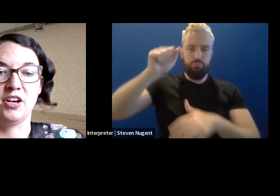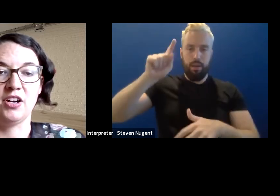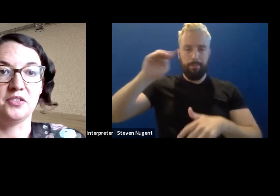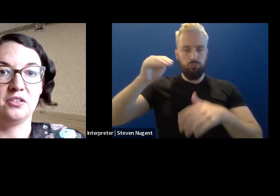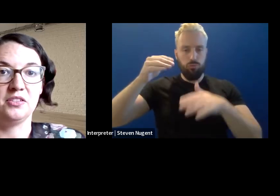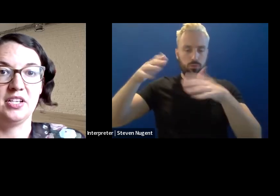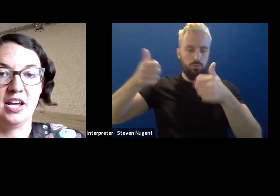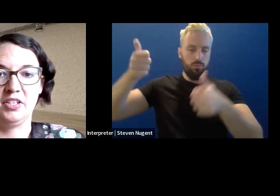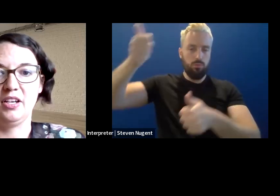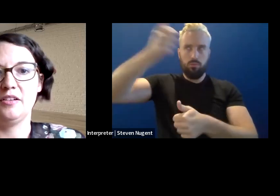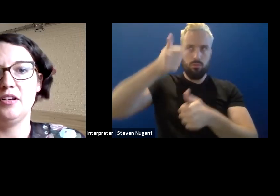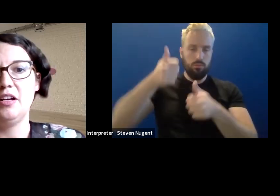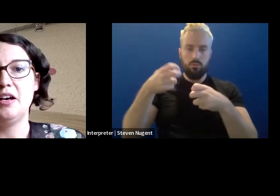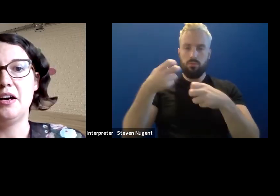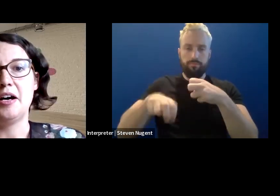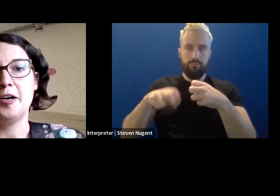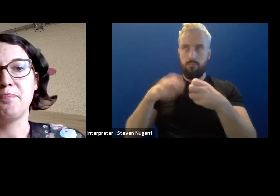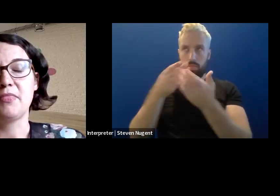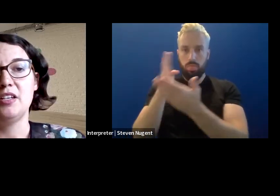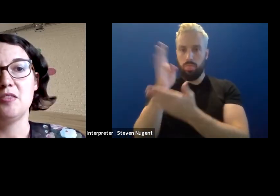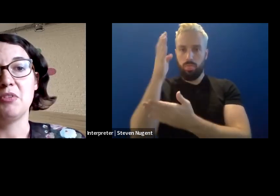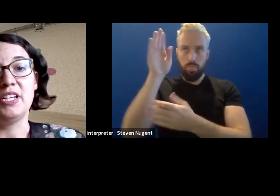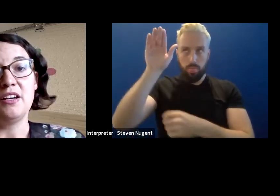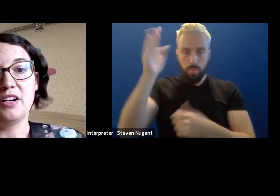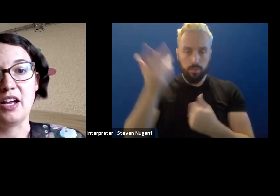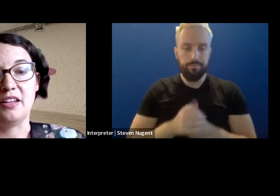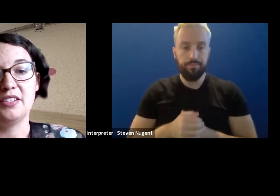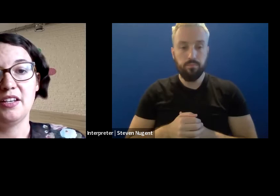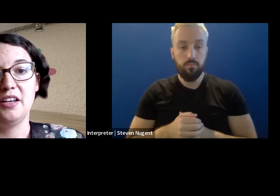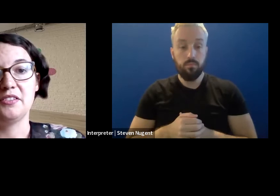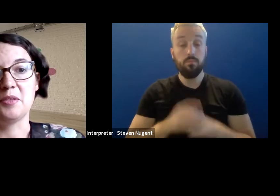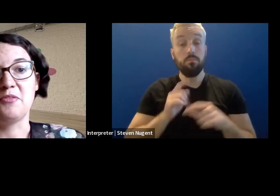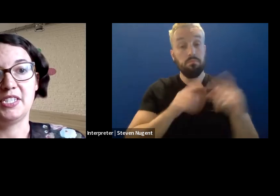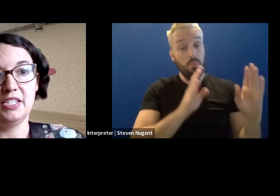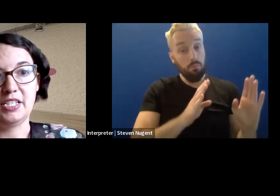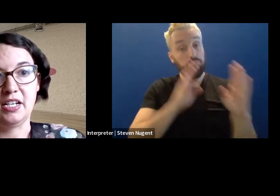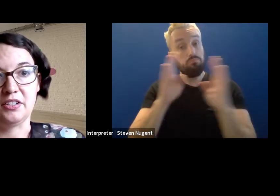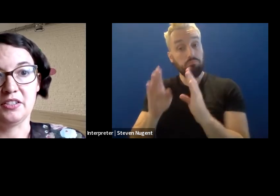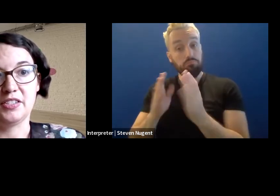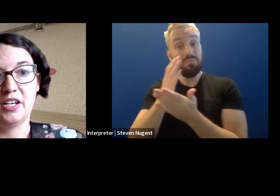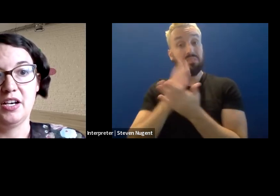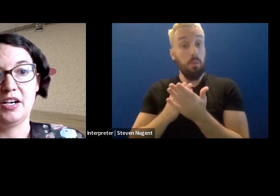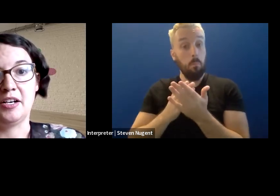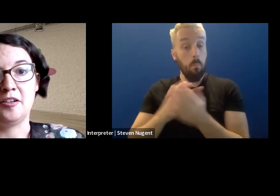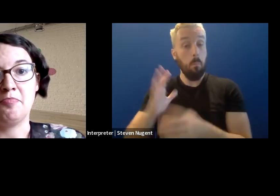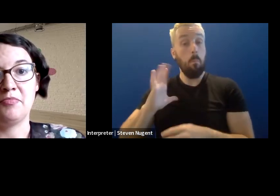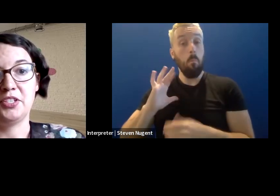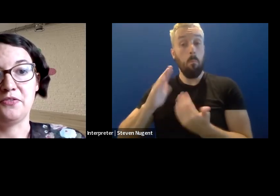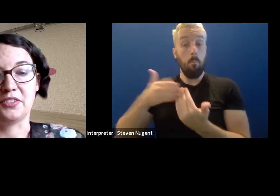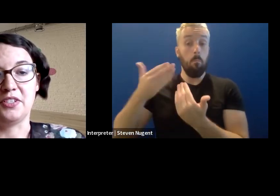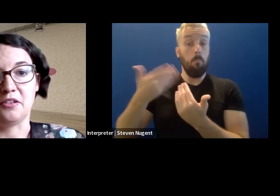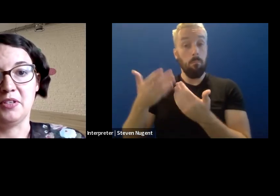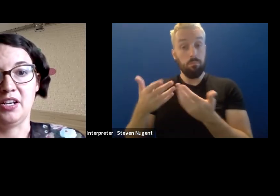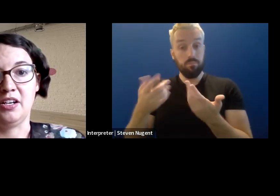be very difficult to navigate. But on the other hand, some facilitators